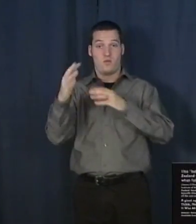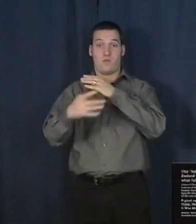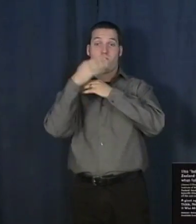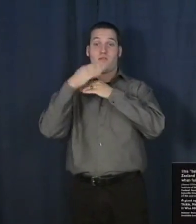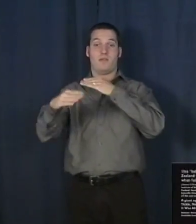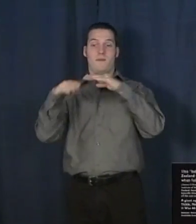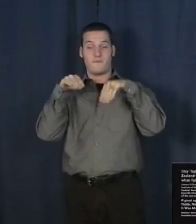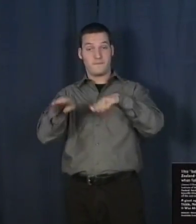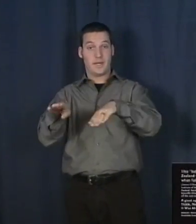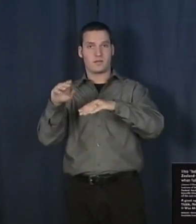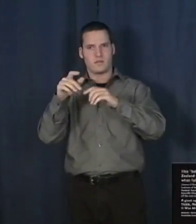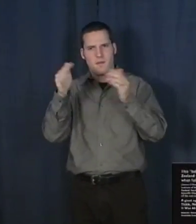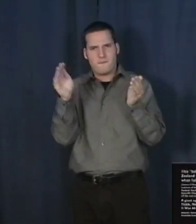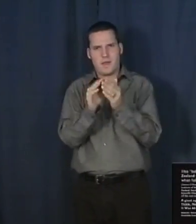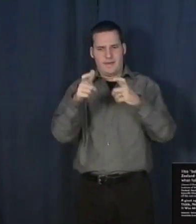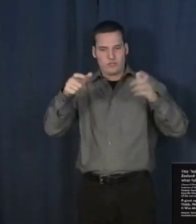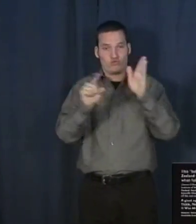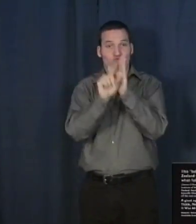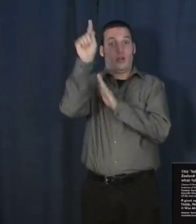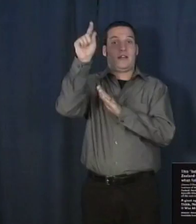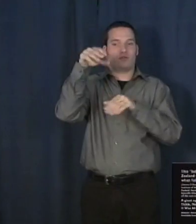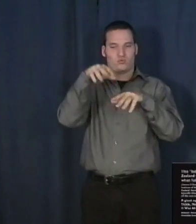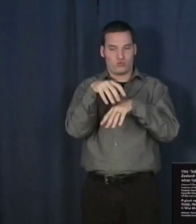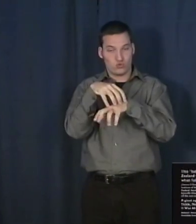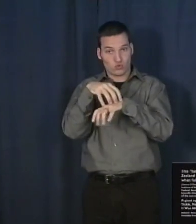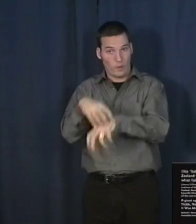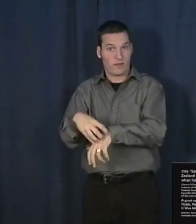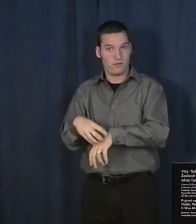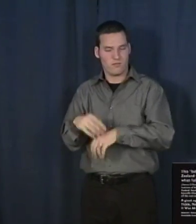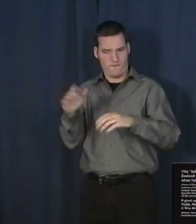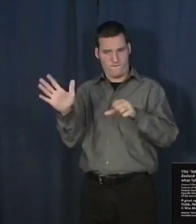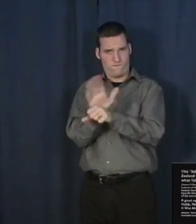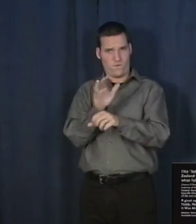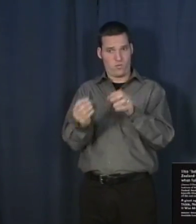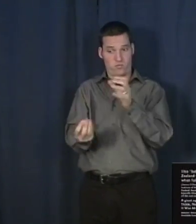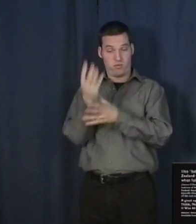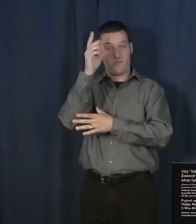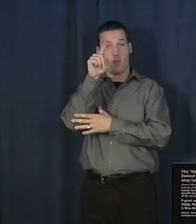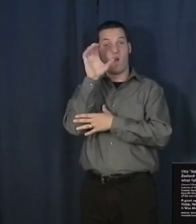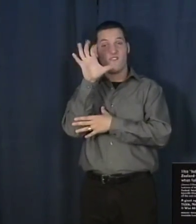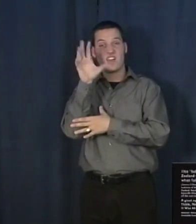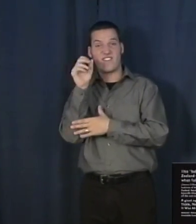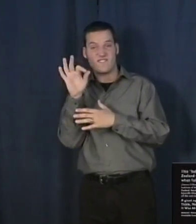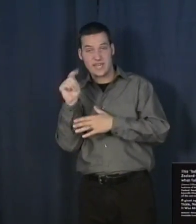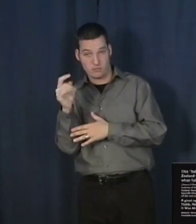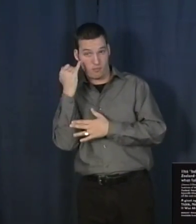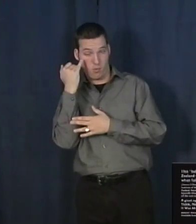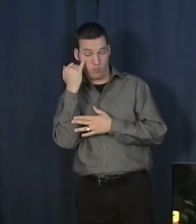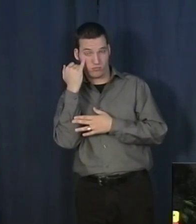washed up on the beach in New Zealand. It was a baby giant squid. Full grown, it would have been 150 feet long.